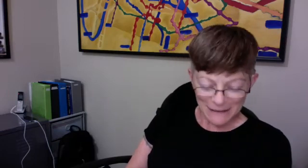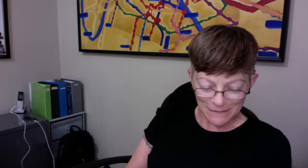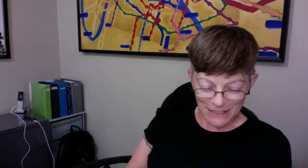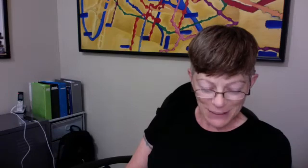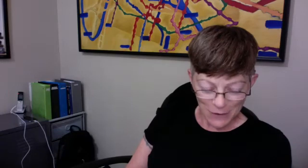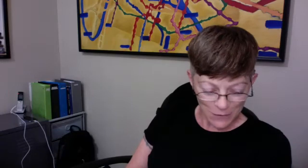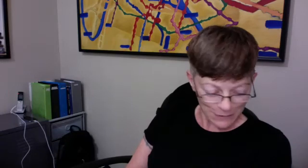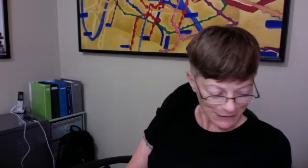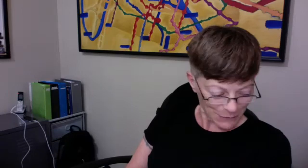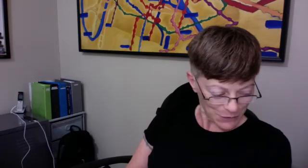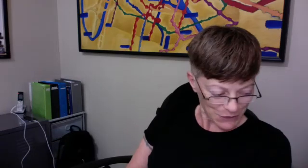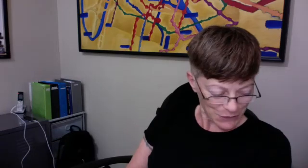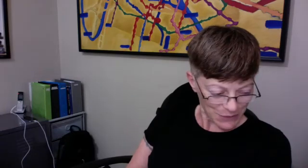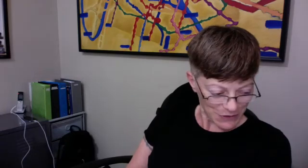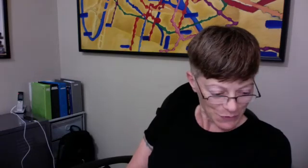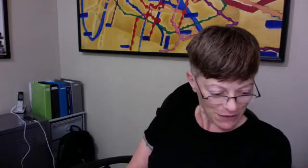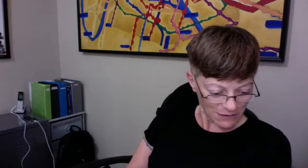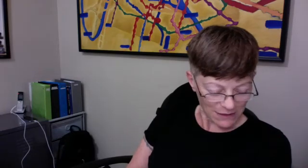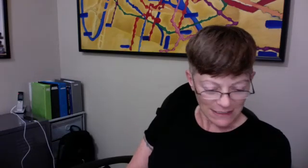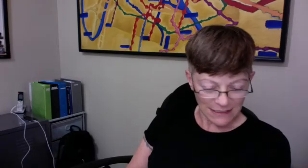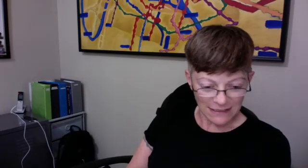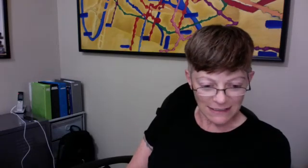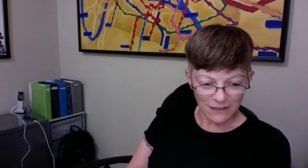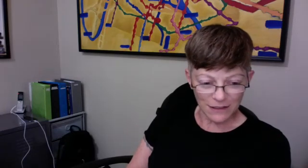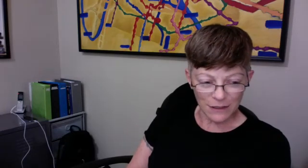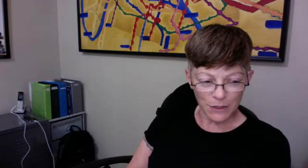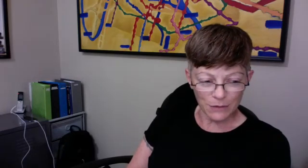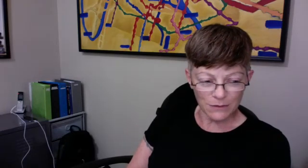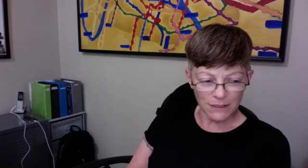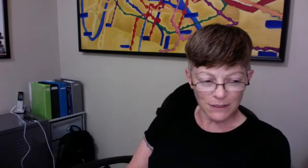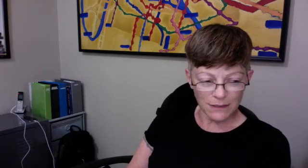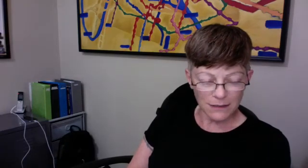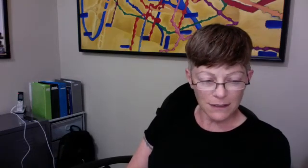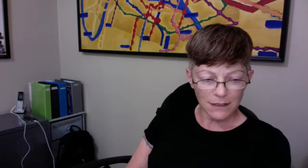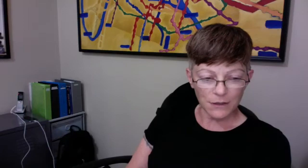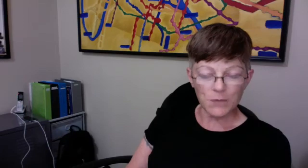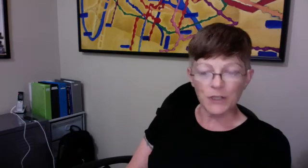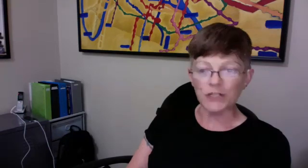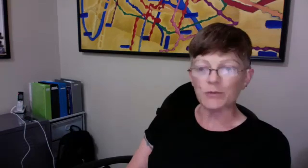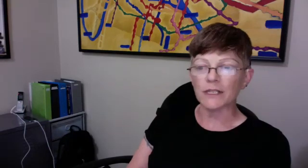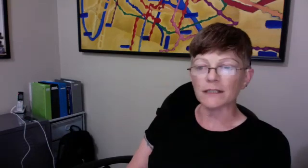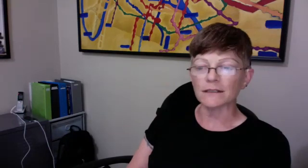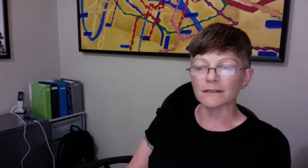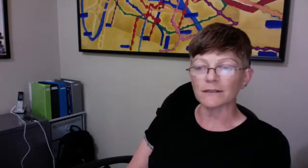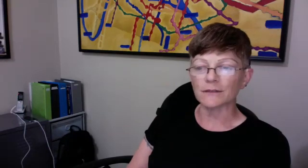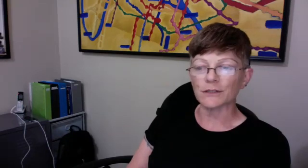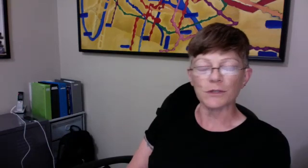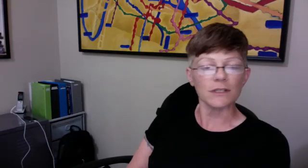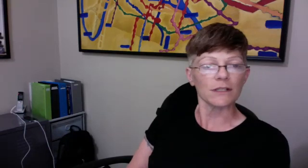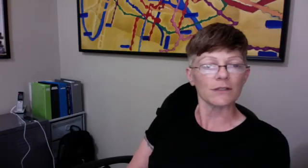That's how it was for me as well. And talking about your sponsor being the first person that you